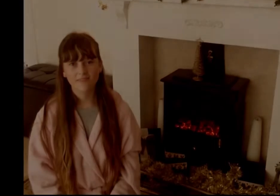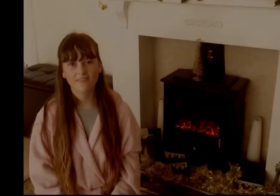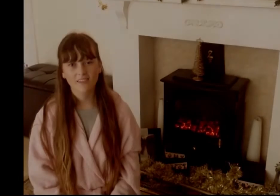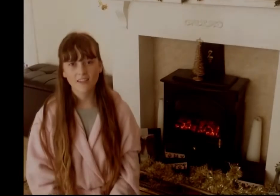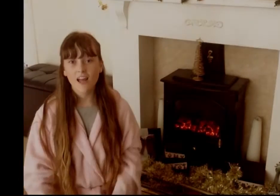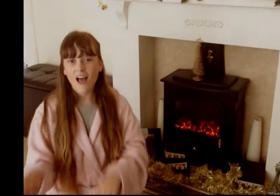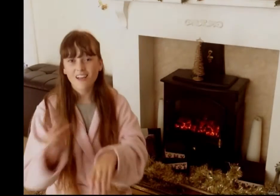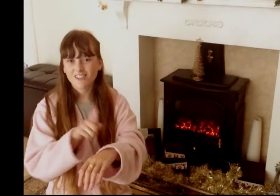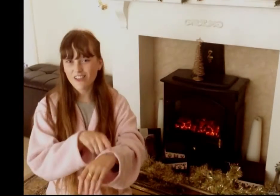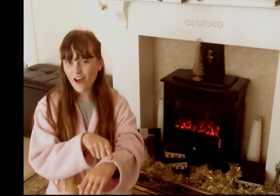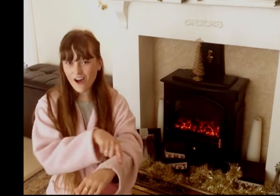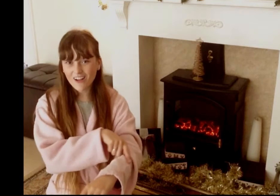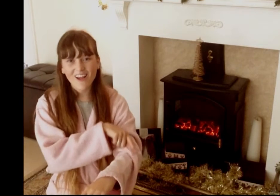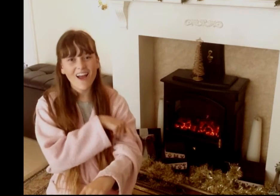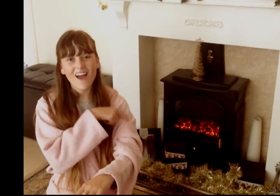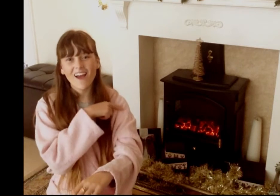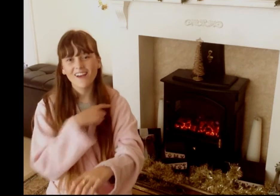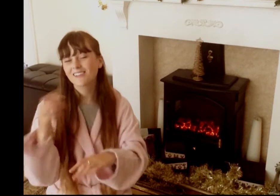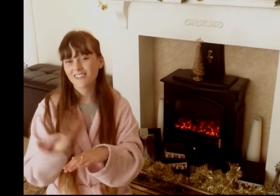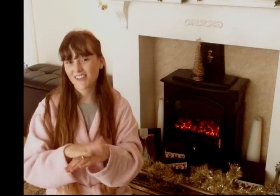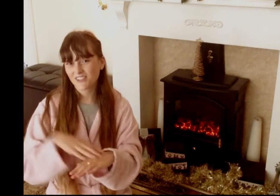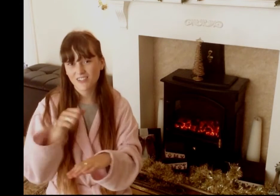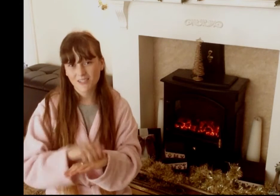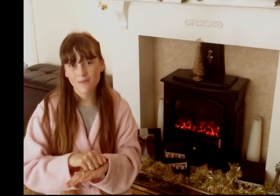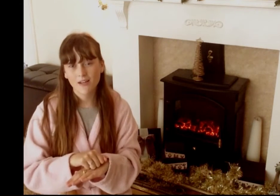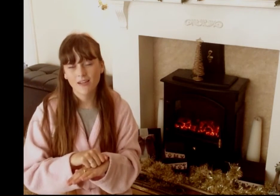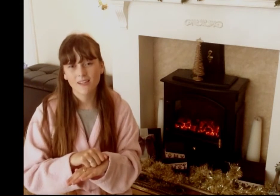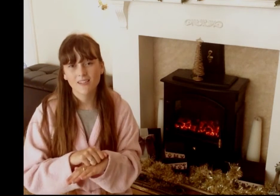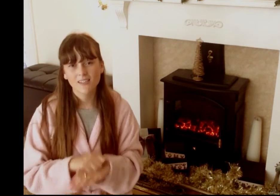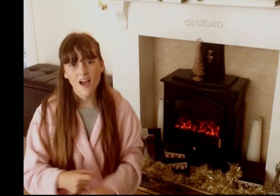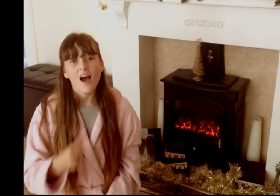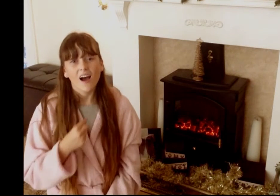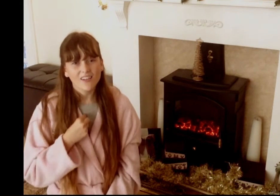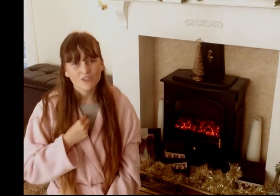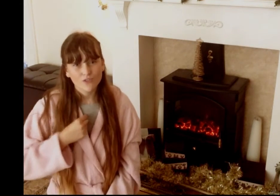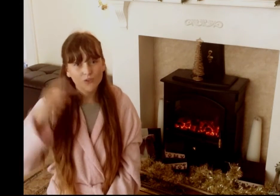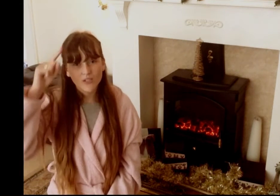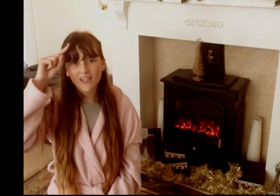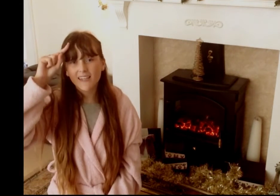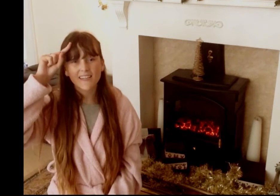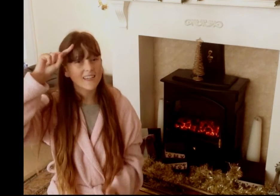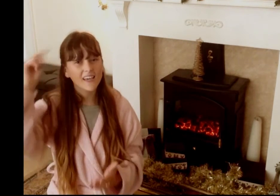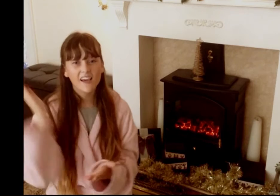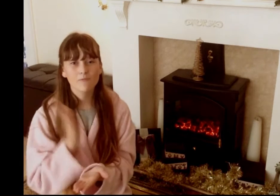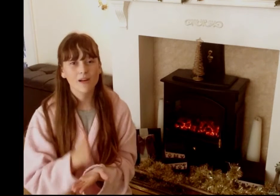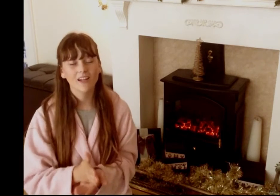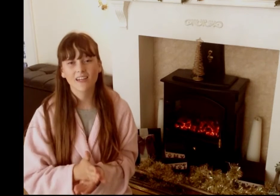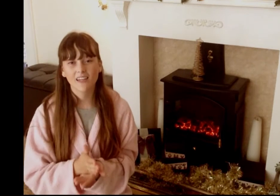As long as there's Christmas, I truly believe